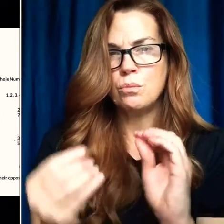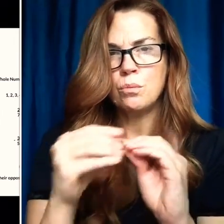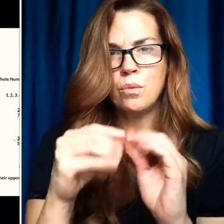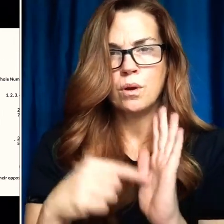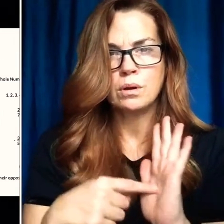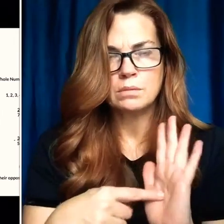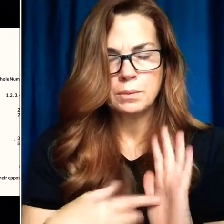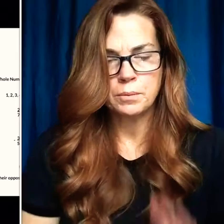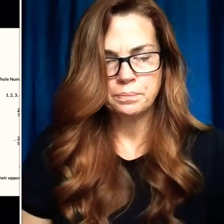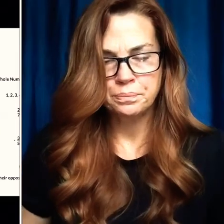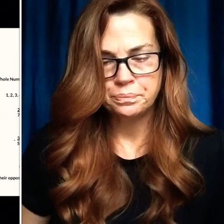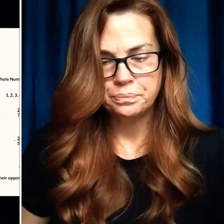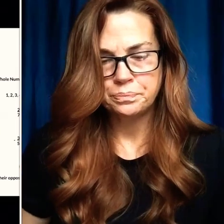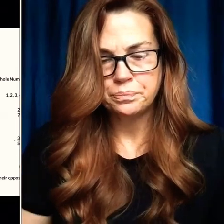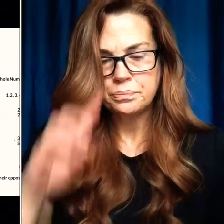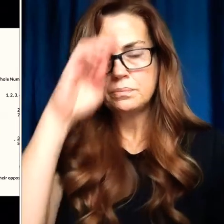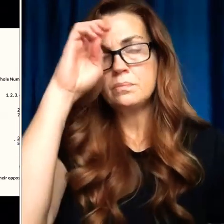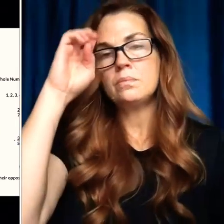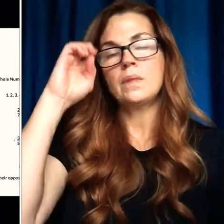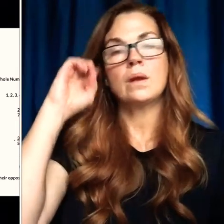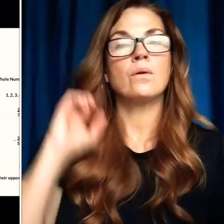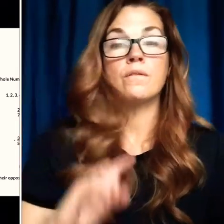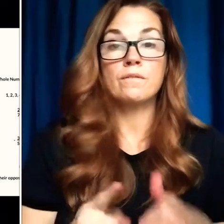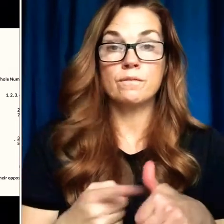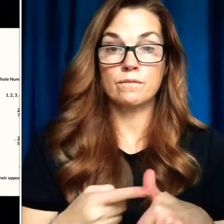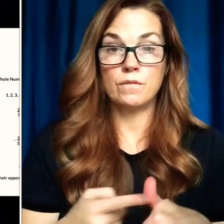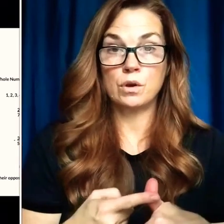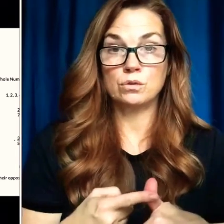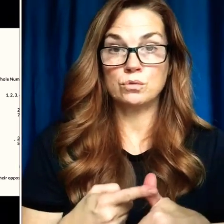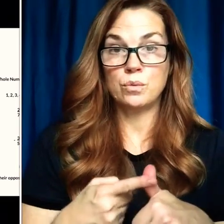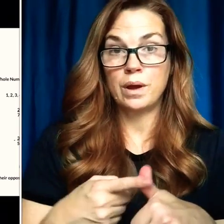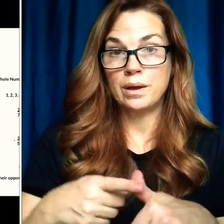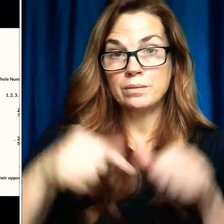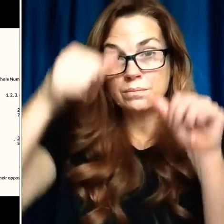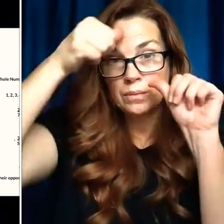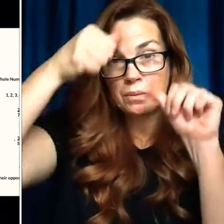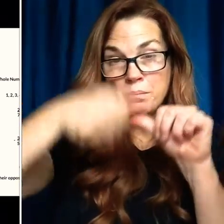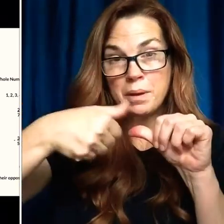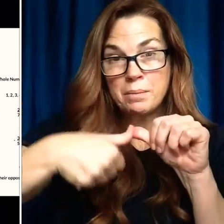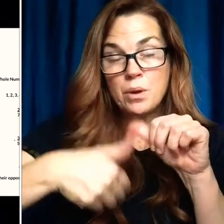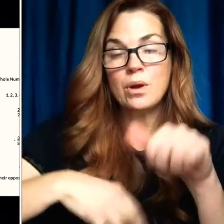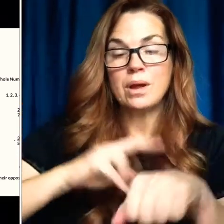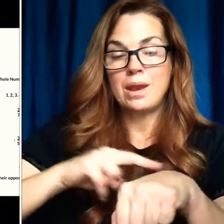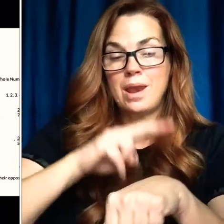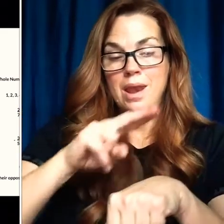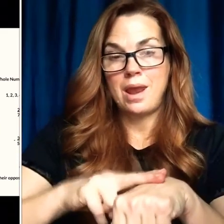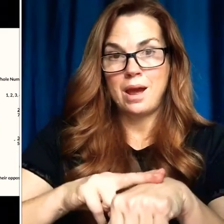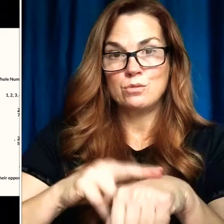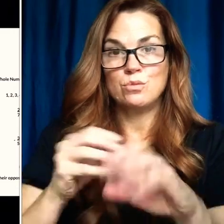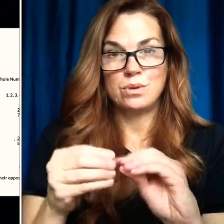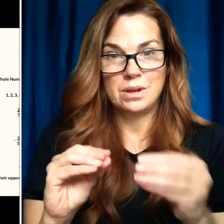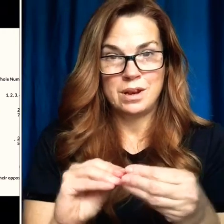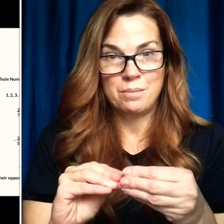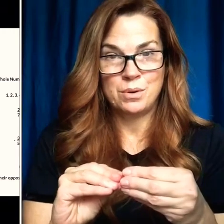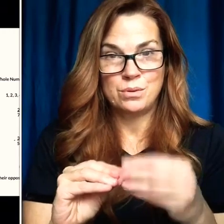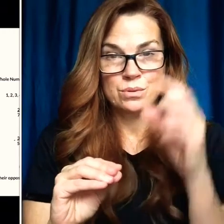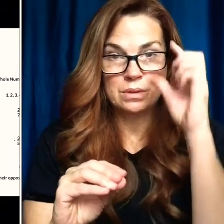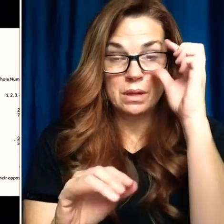natural numbers. You may remember that natural numbers are all those numbers you use to count, the numbers you